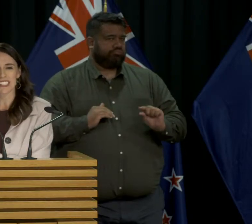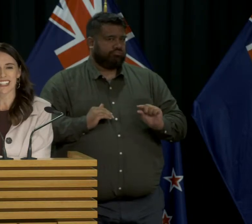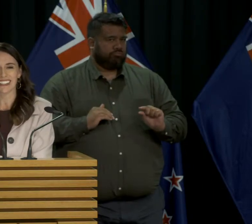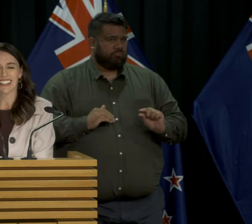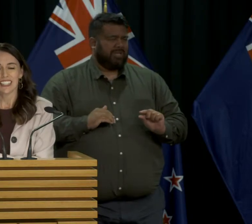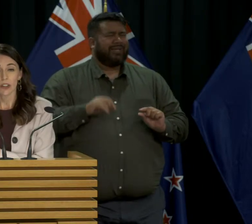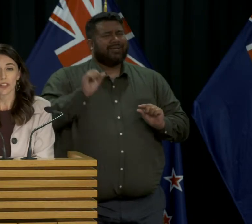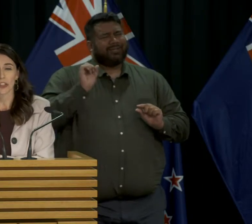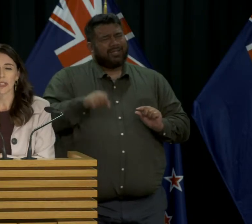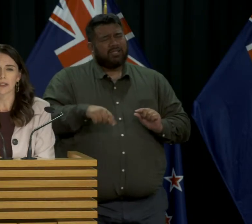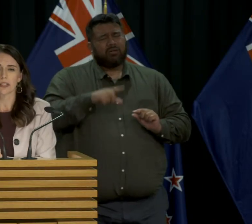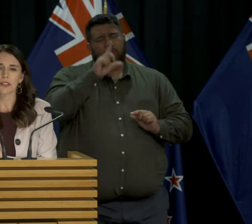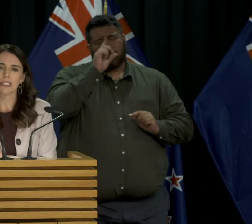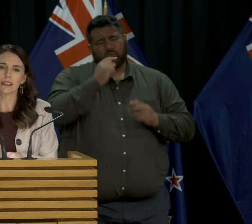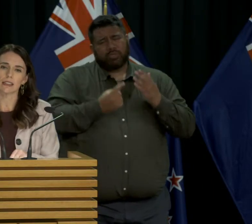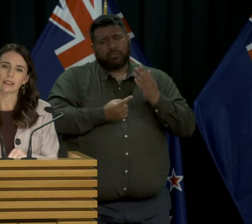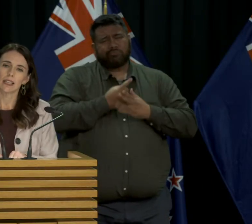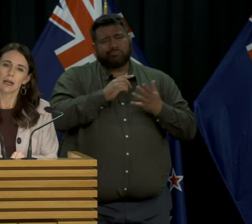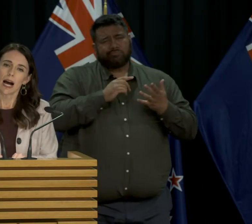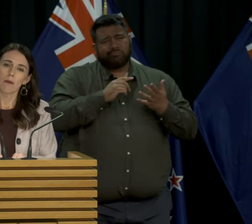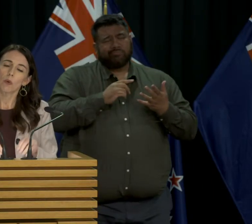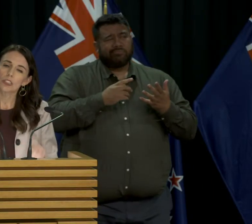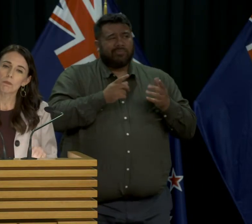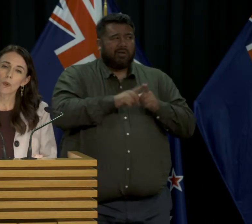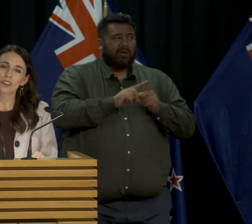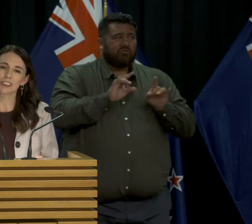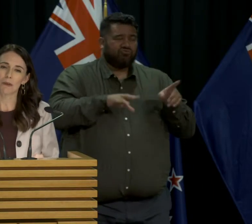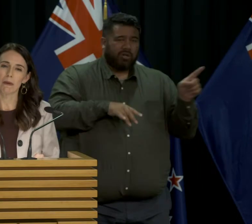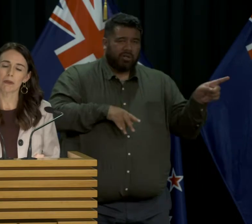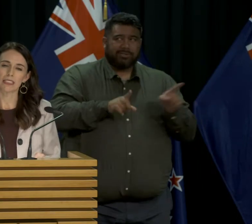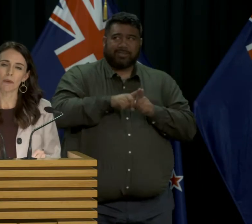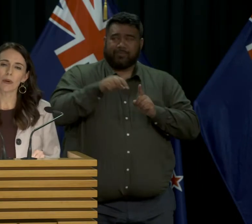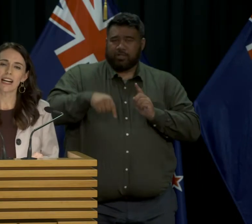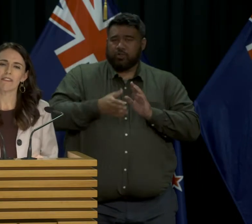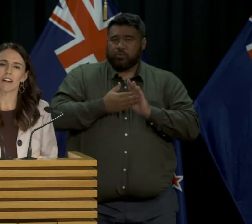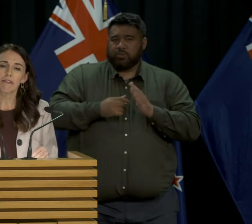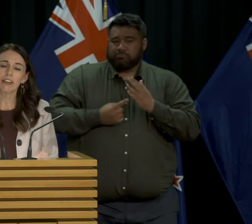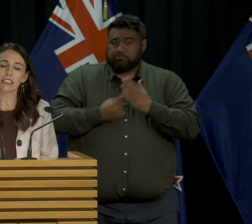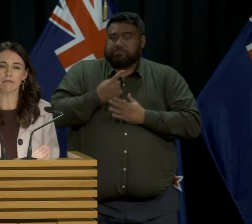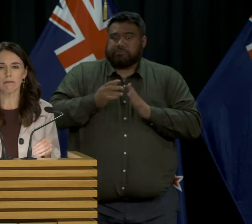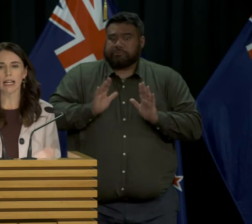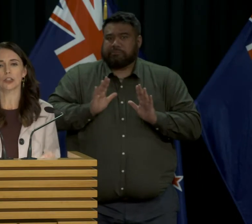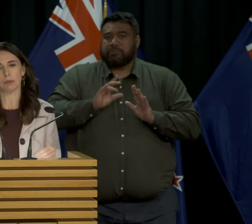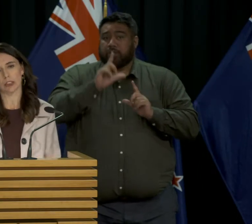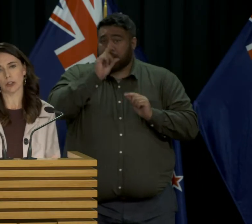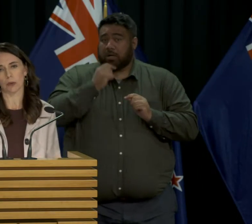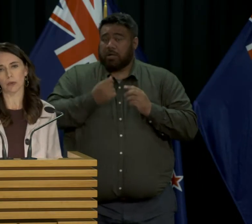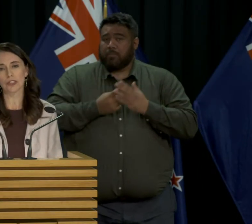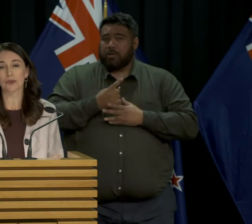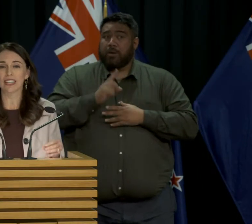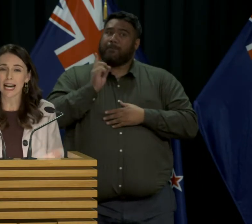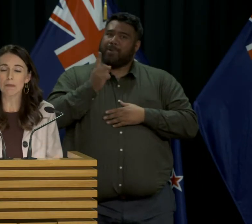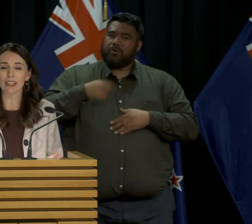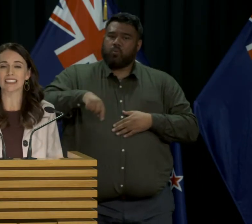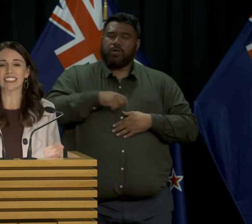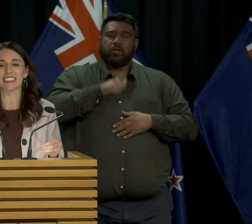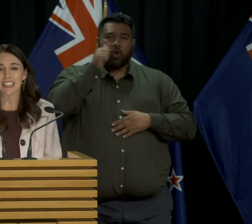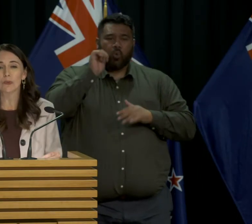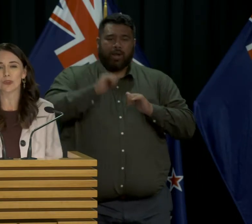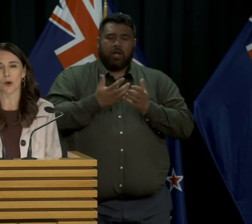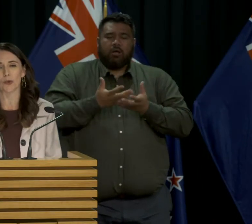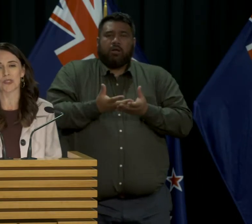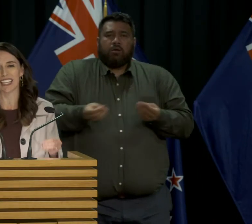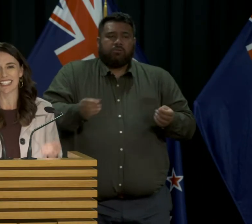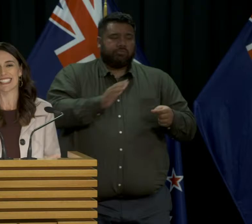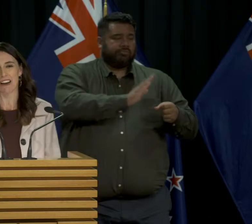way that we've seen the odd issue here in New Zealand. But what's important to remember is that we have effective management tools to enable us to